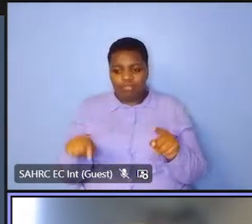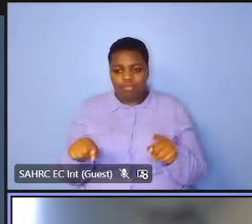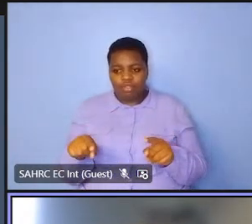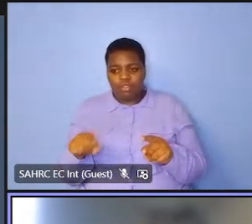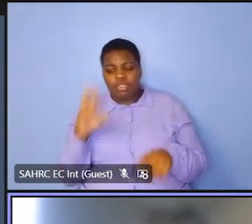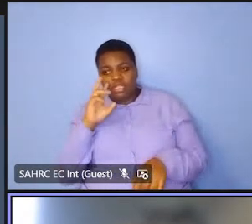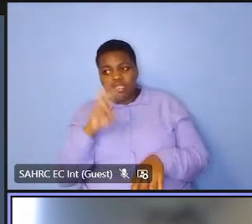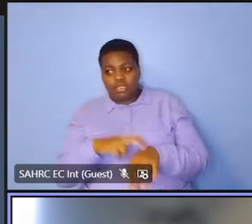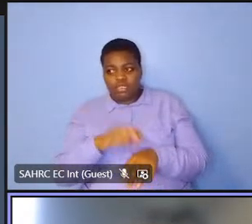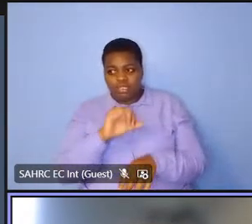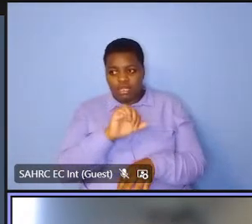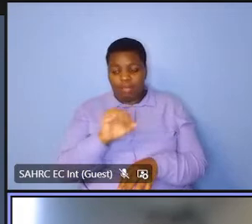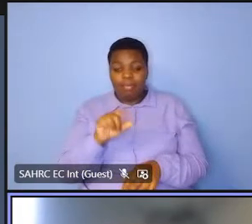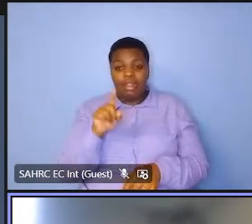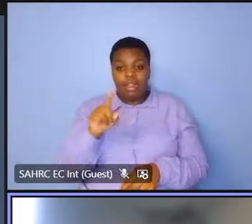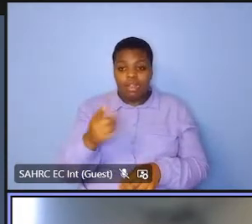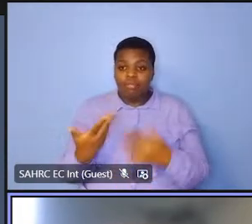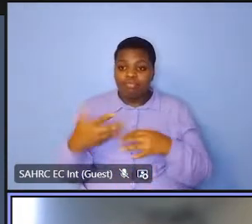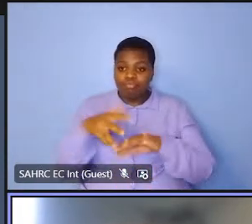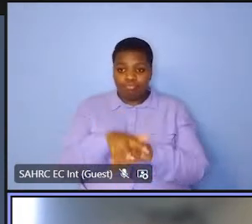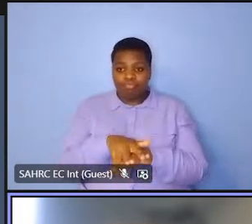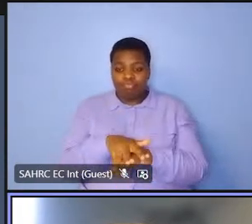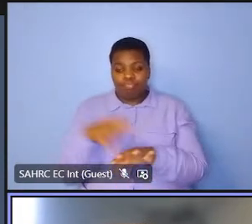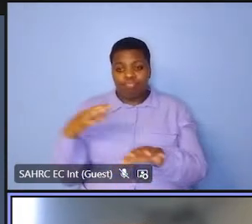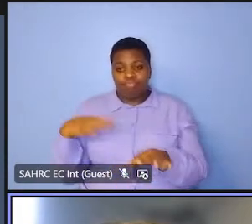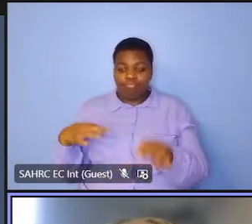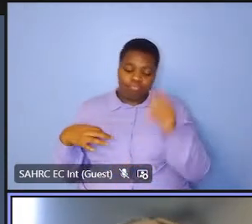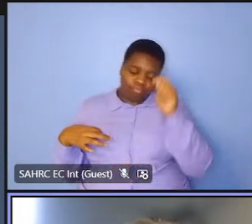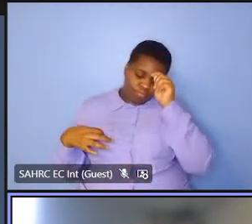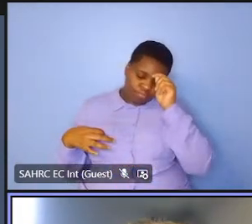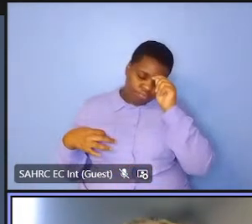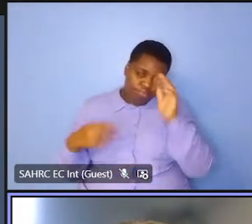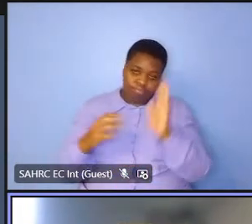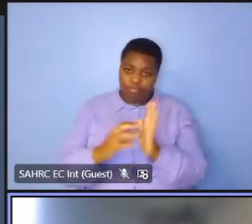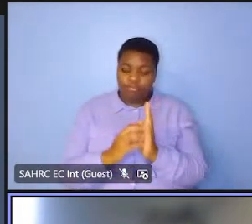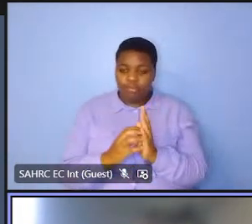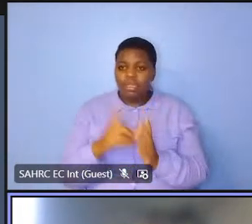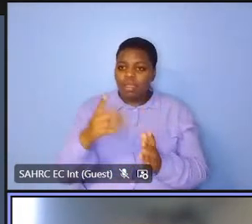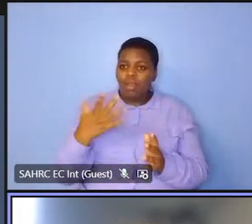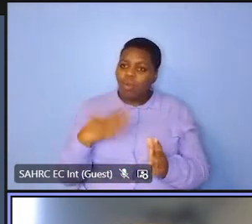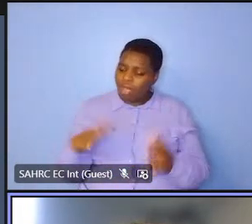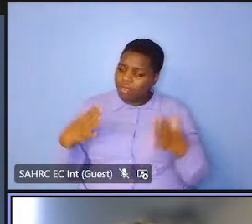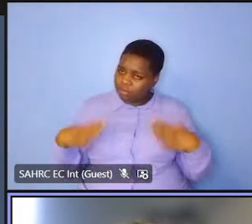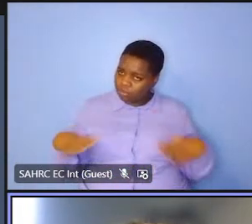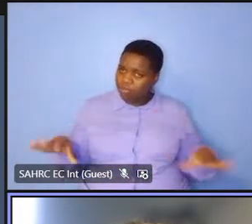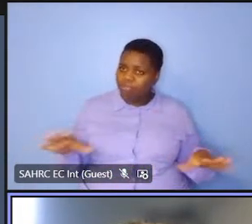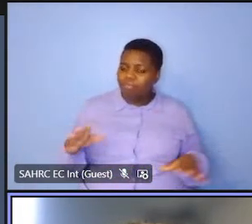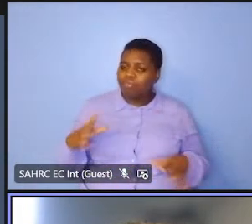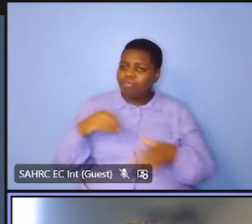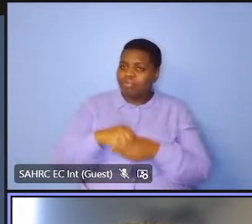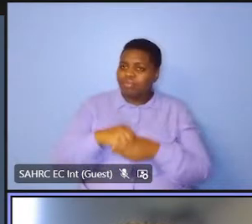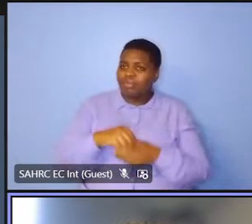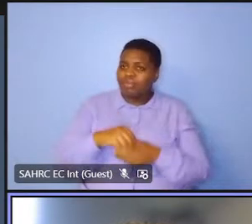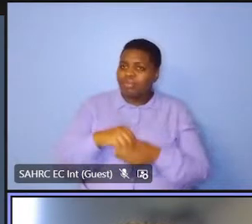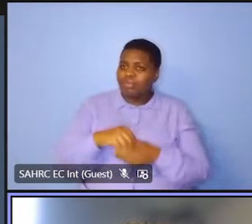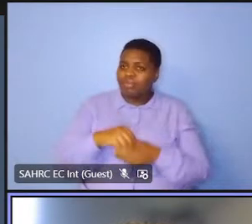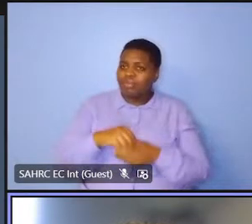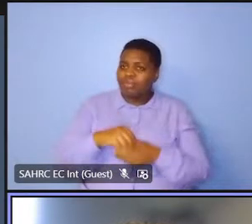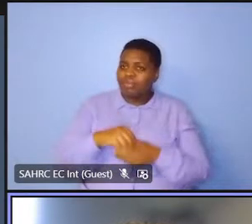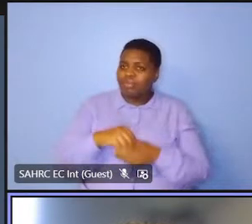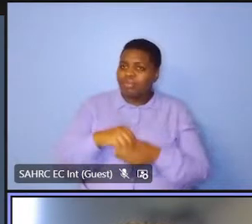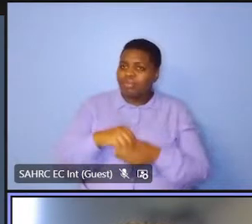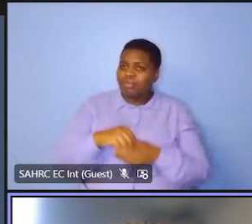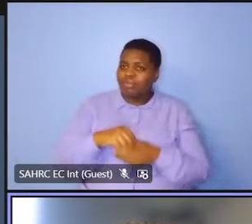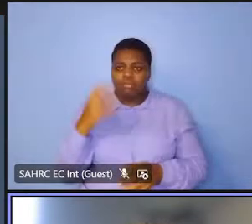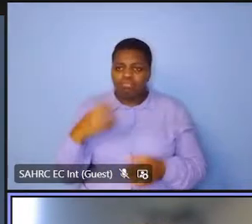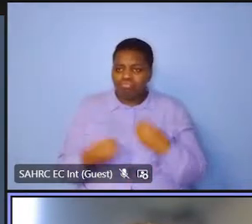need. A transgender female learner, for example, may still want to wear a dress as part of their gender identity and part of their